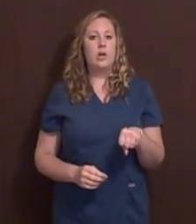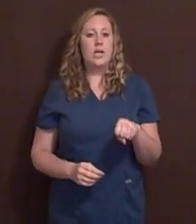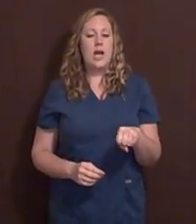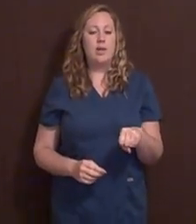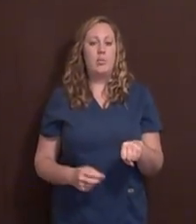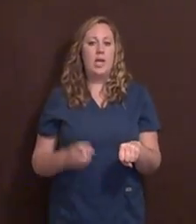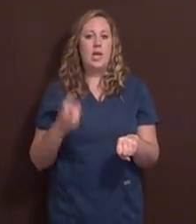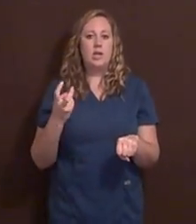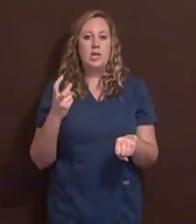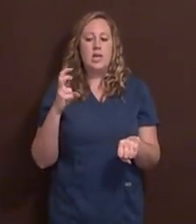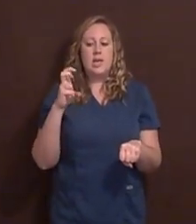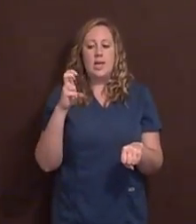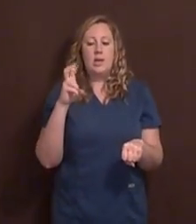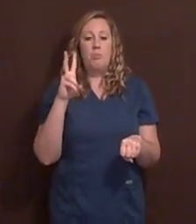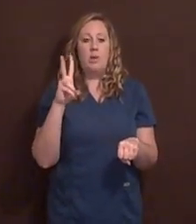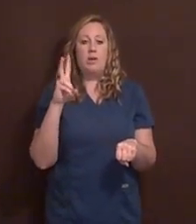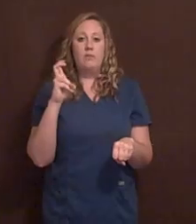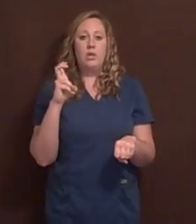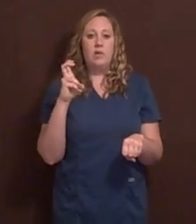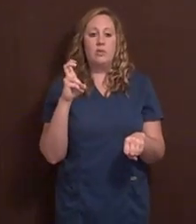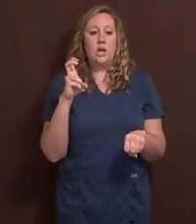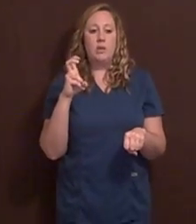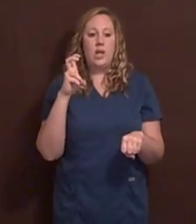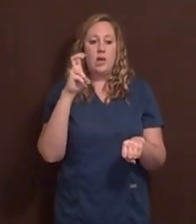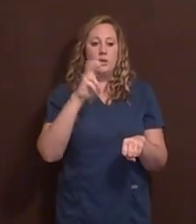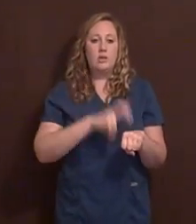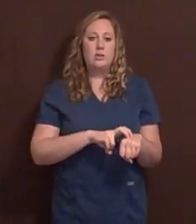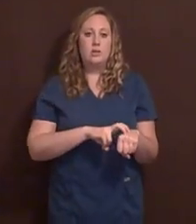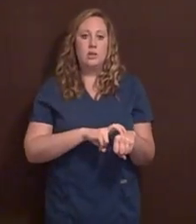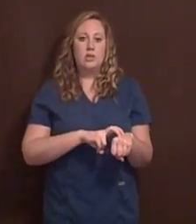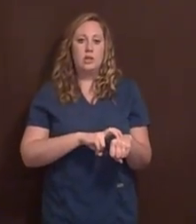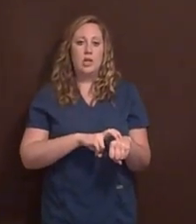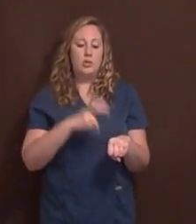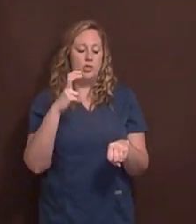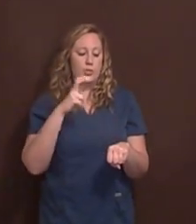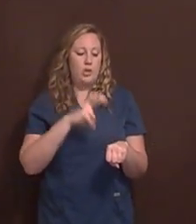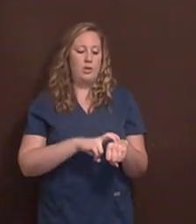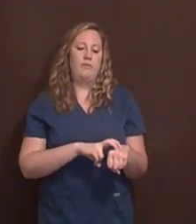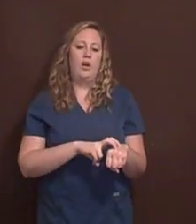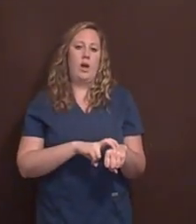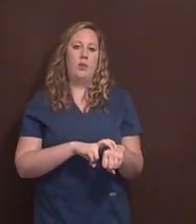your non-dominant hand and a bent V of your dominant hand. And you just put your